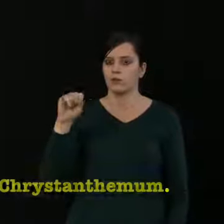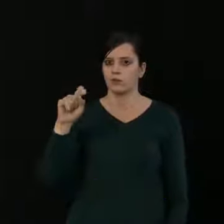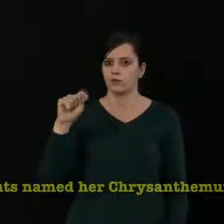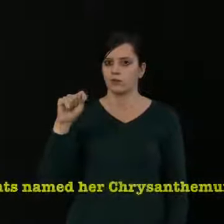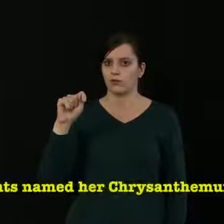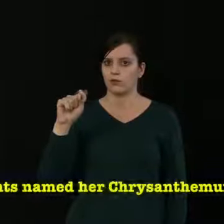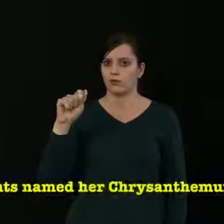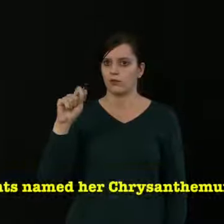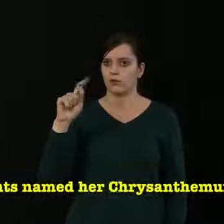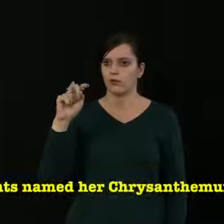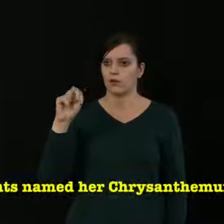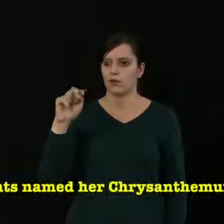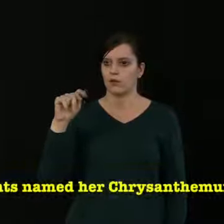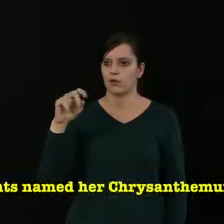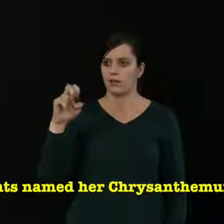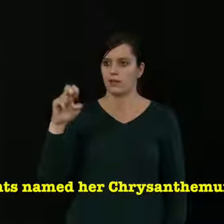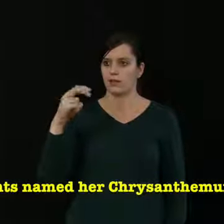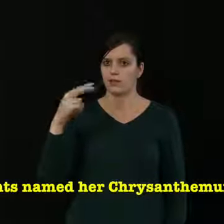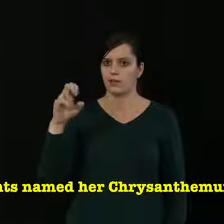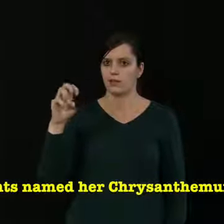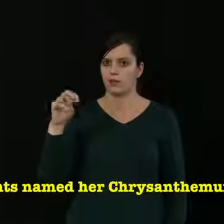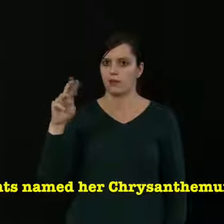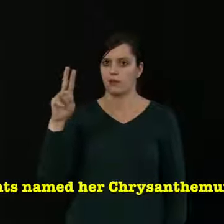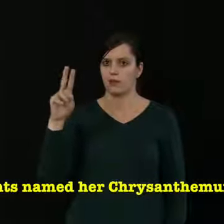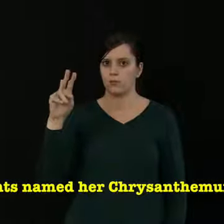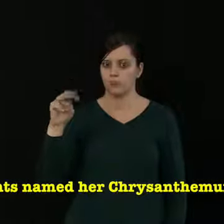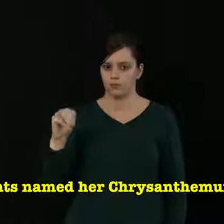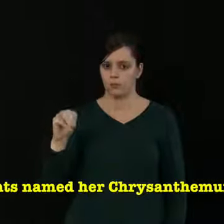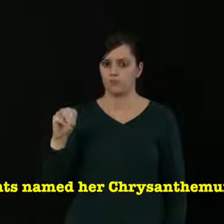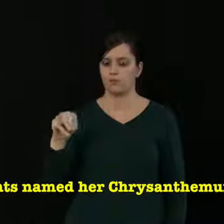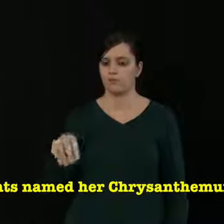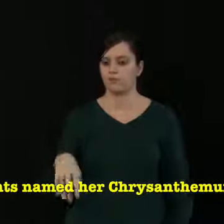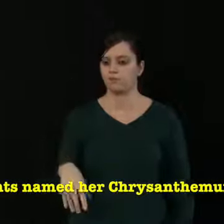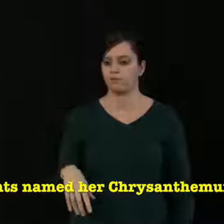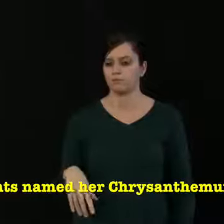Chrysanthemum. Her parents named her Chrysanthemum.